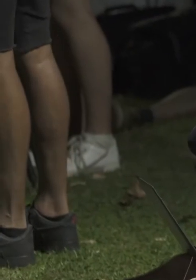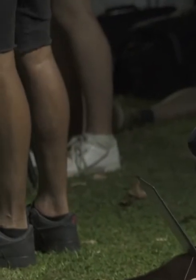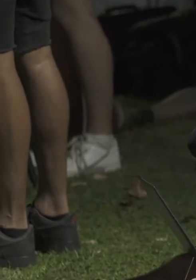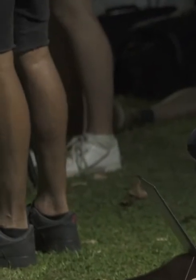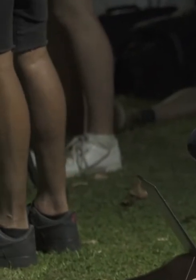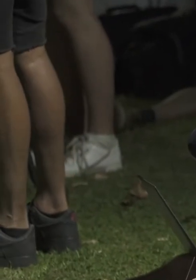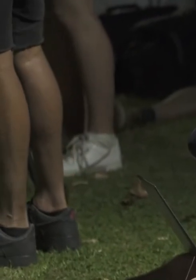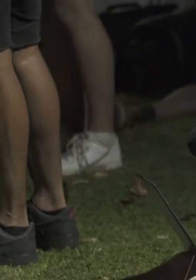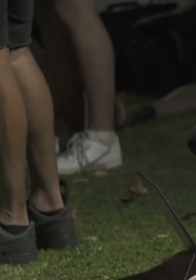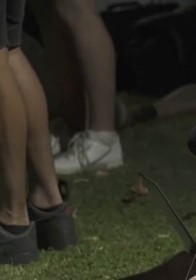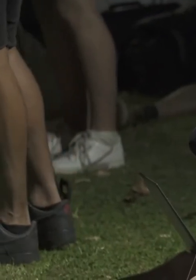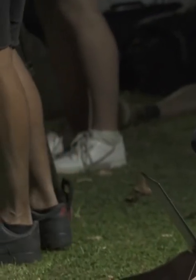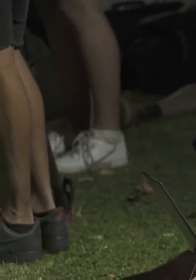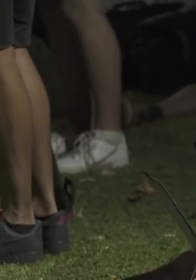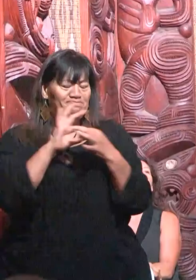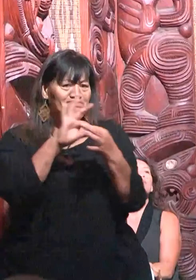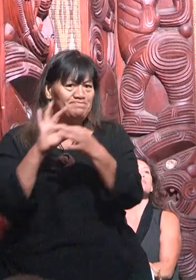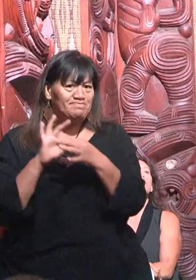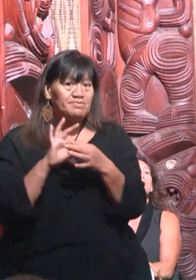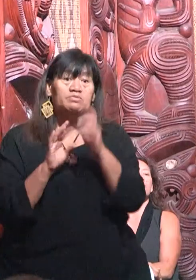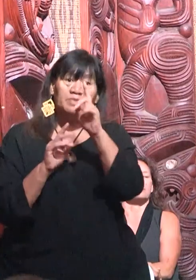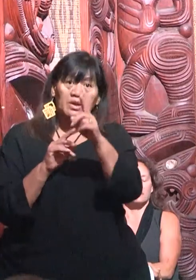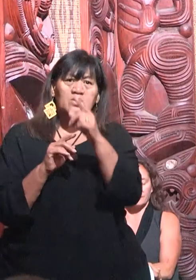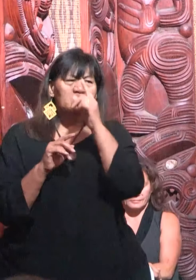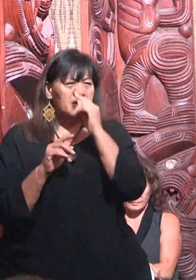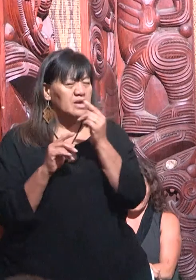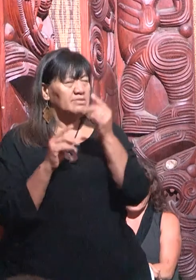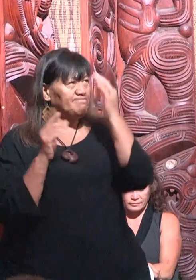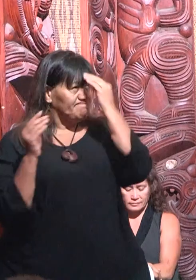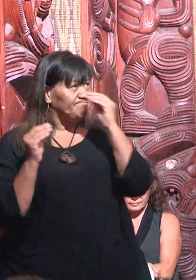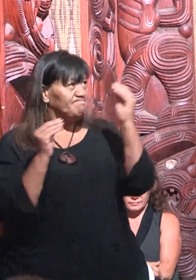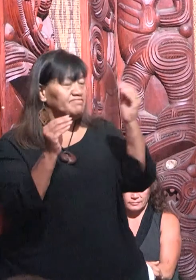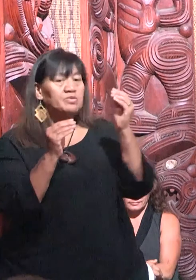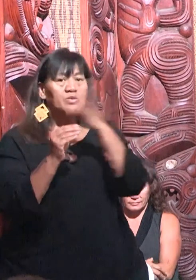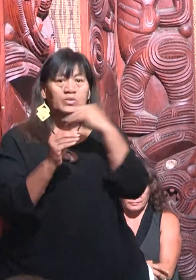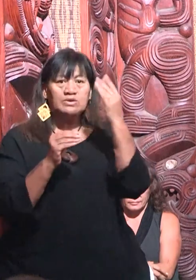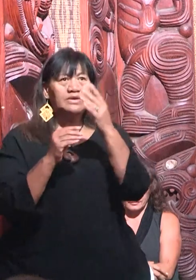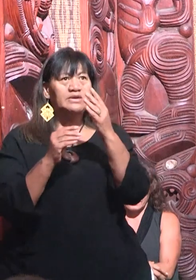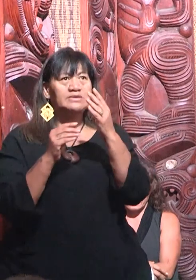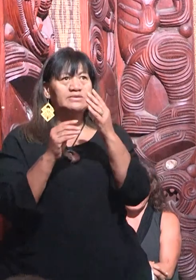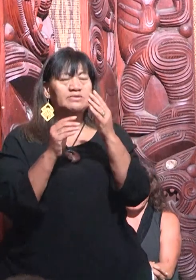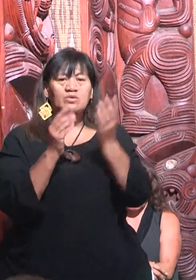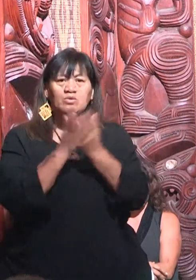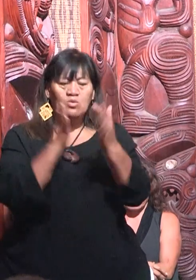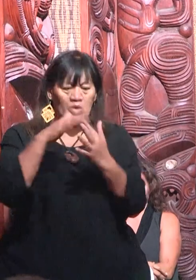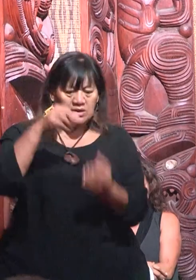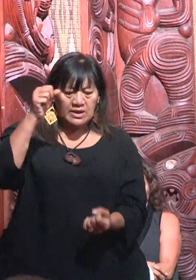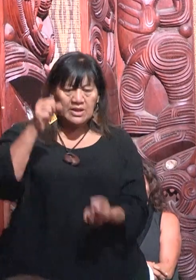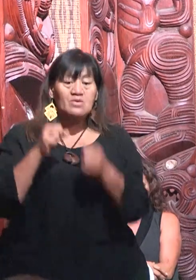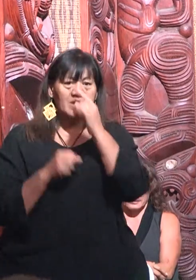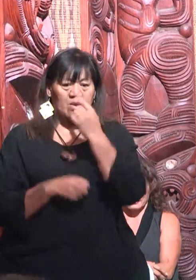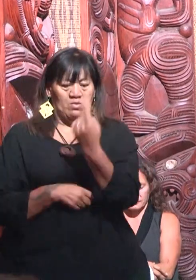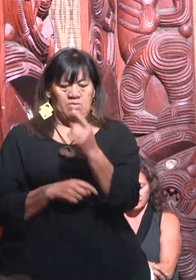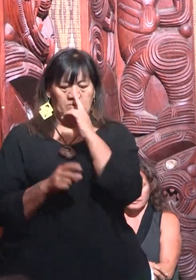express our nationhood, let us invoke the spirit of Waitangi that together we should be